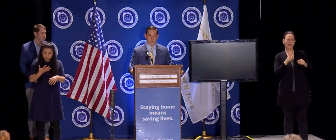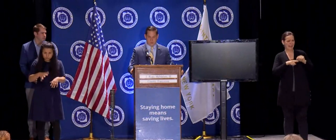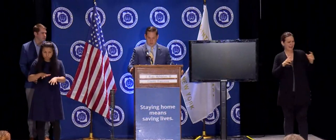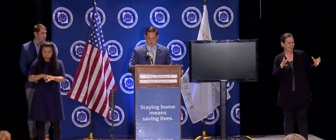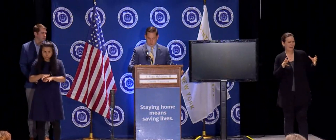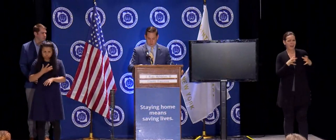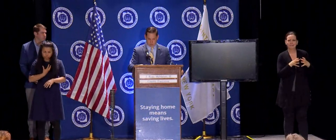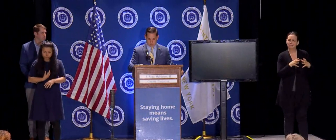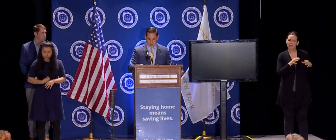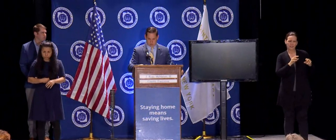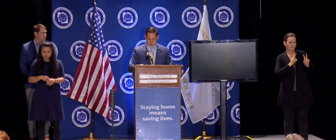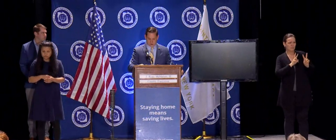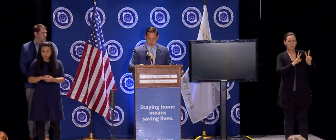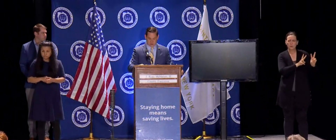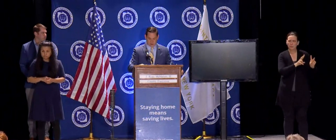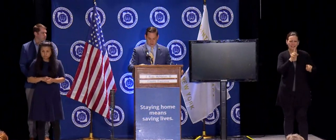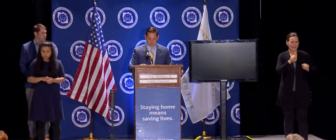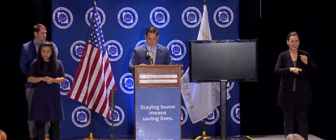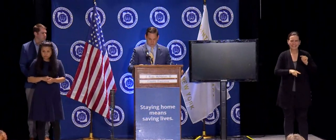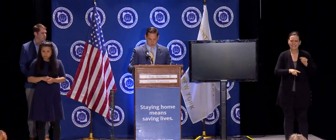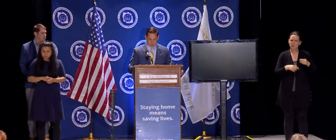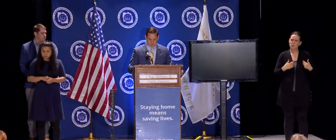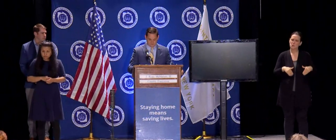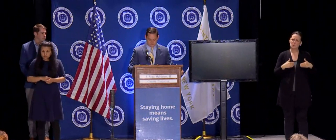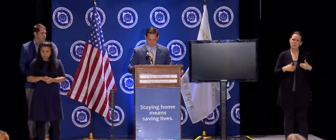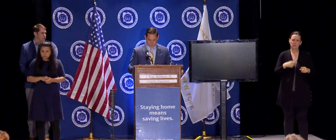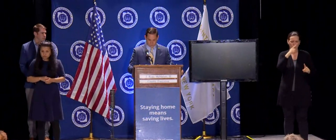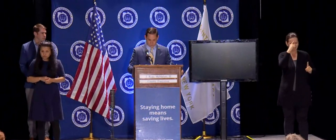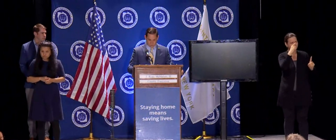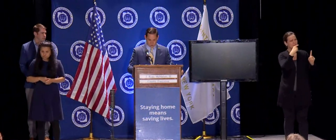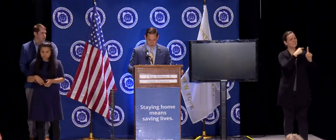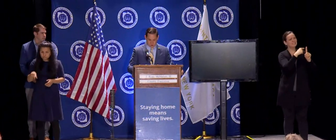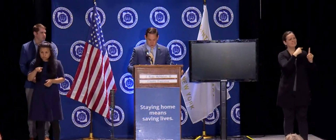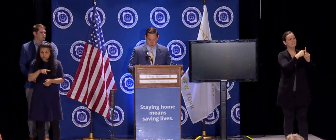them. So let's just think about them for a little bit.